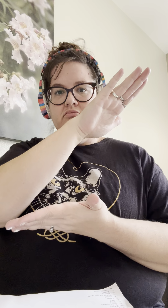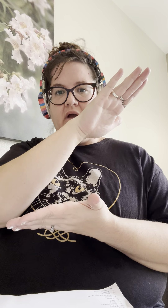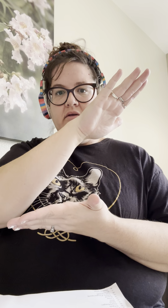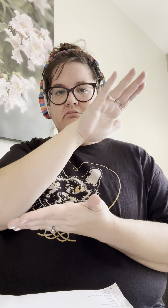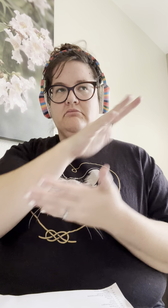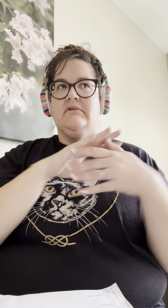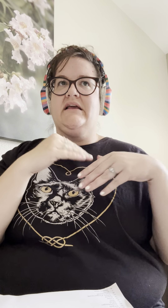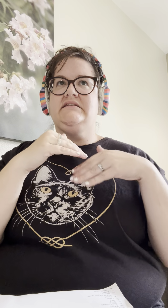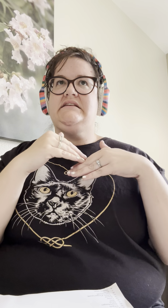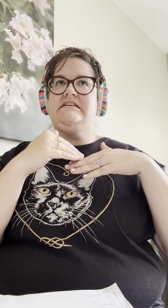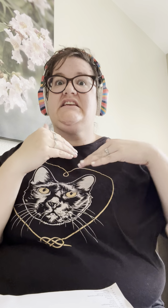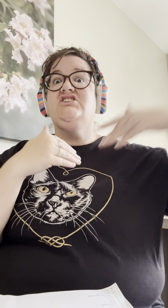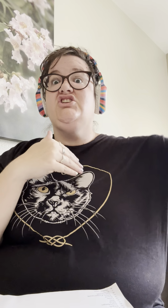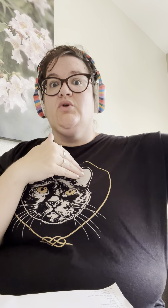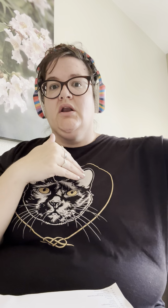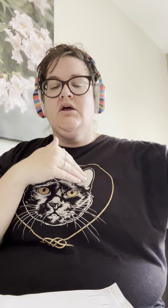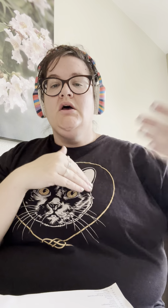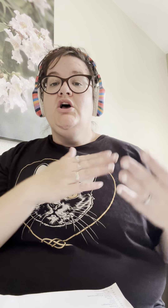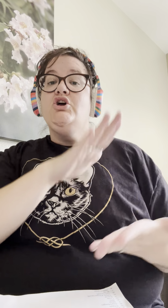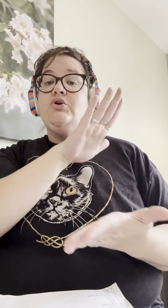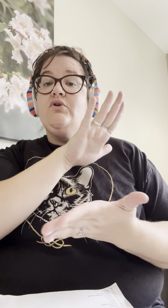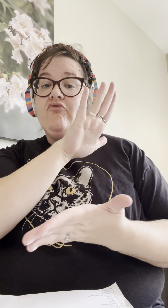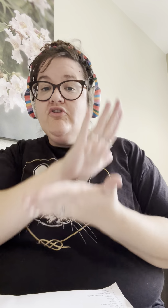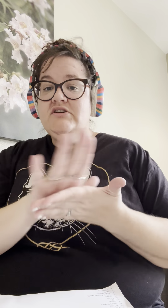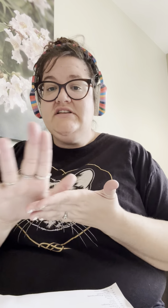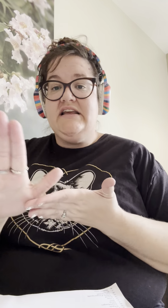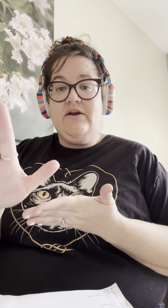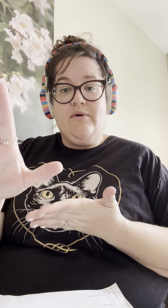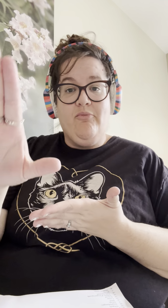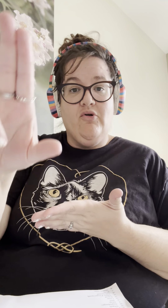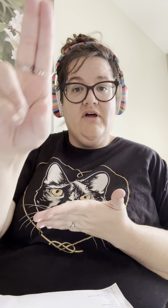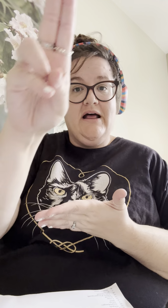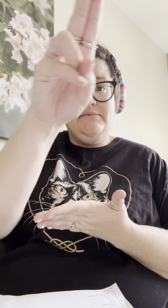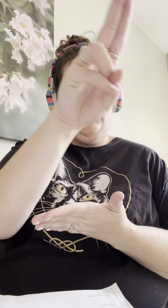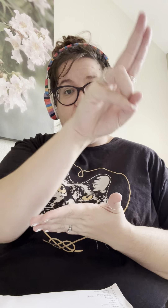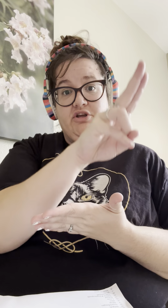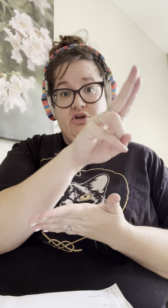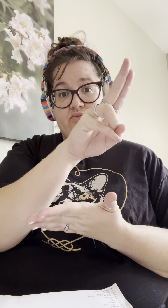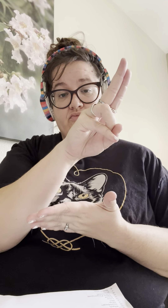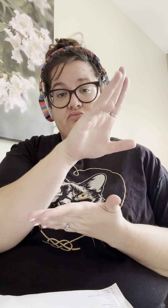right? Like it's continued on. University, we pull it up to a U.